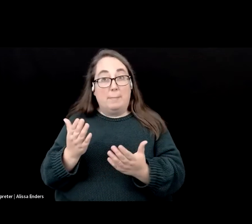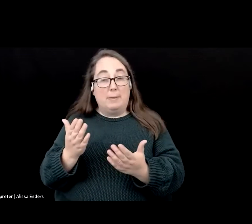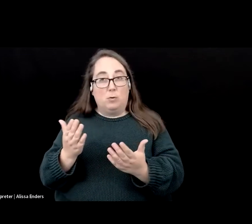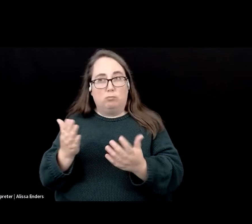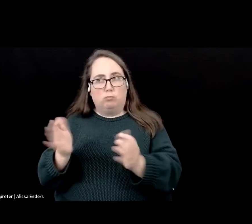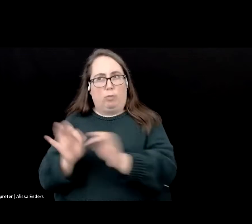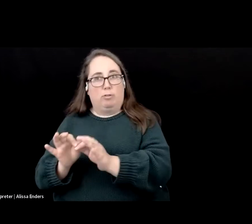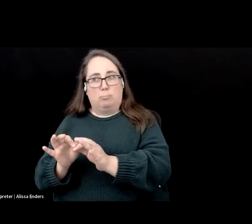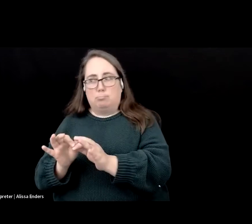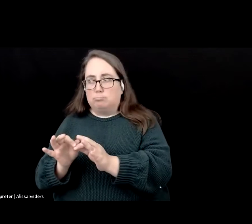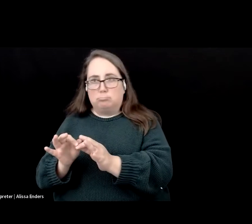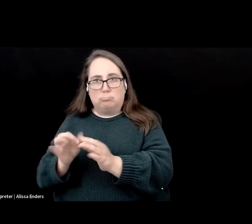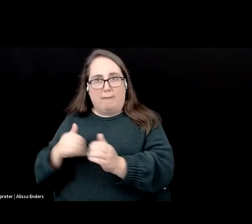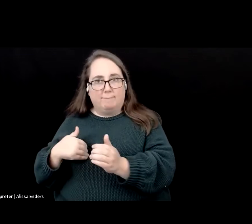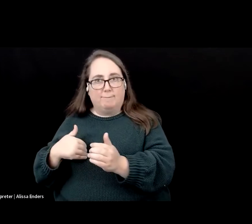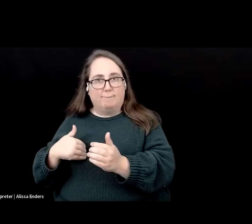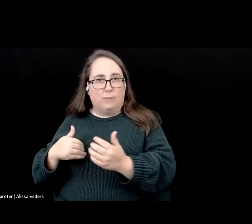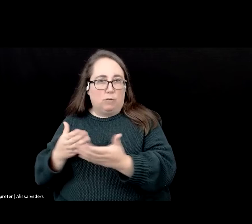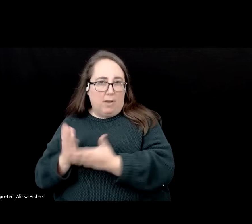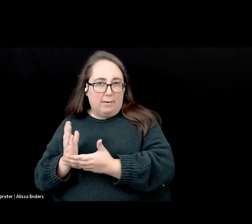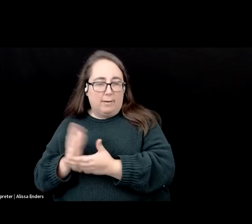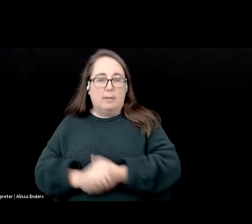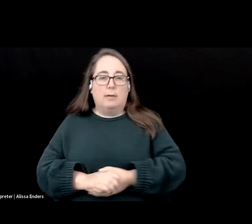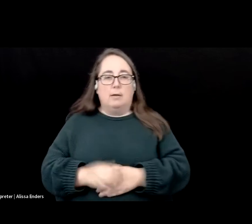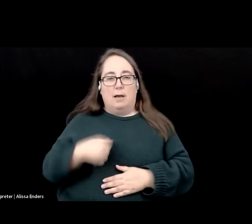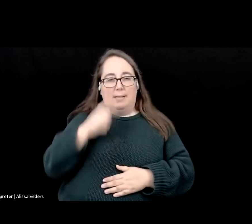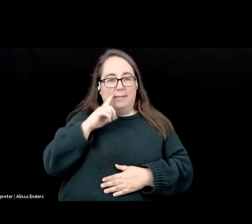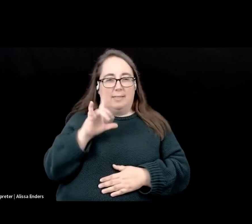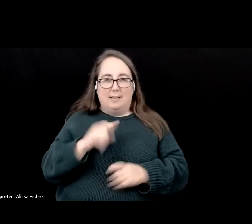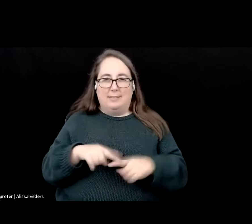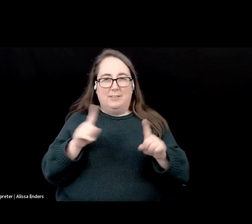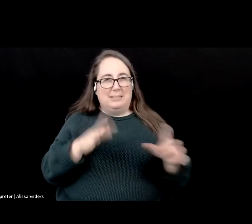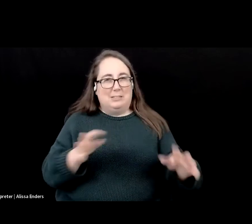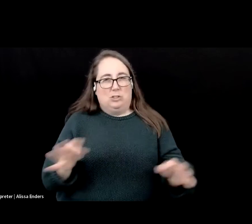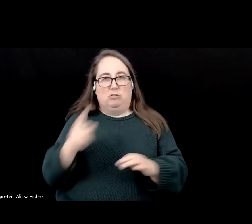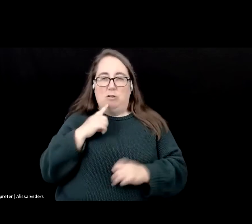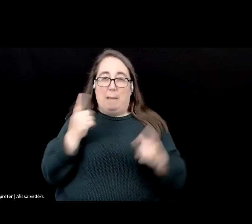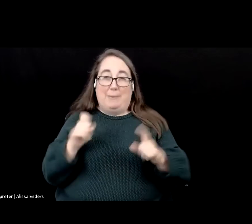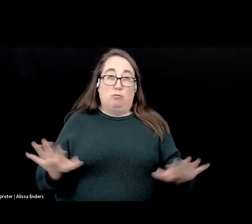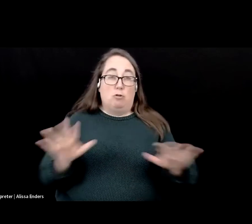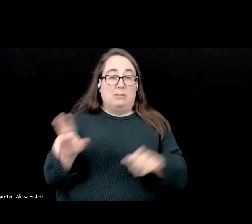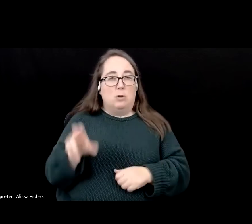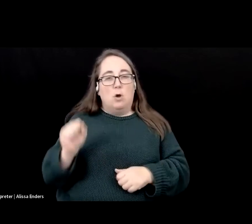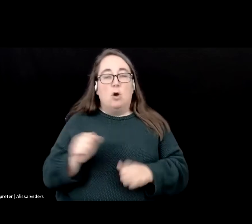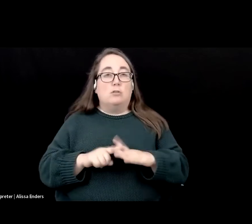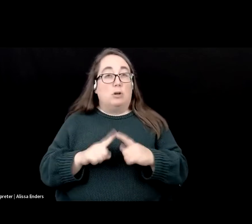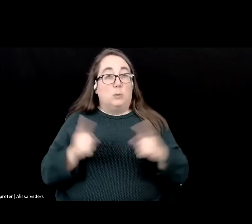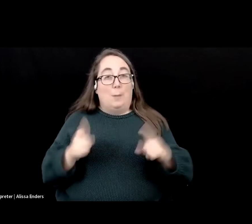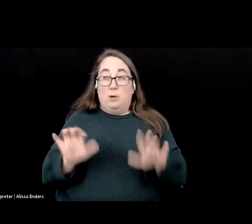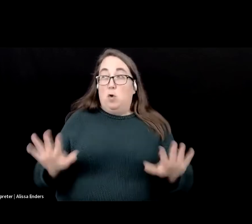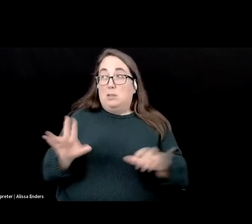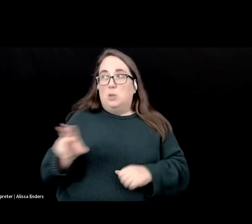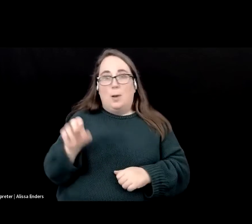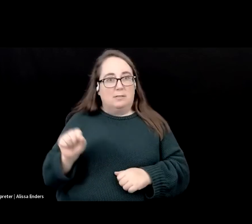or even necessary. And I think this plurality of different decisions that are happening across the country or starting to happen across the country